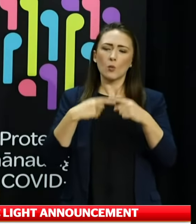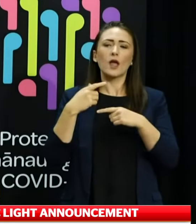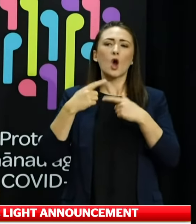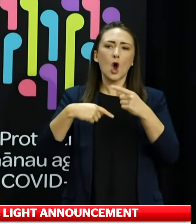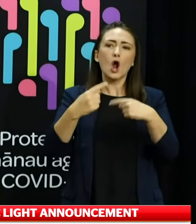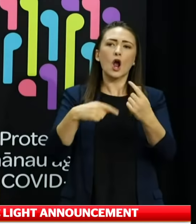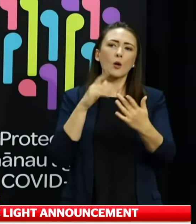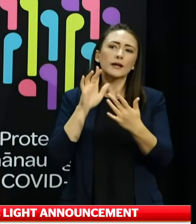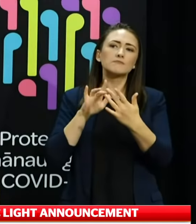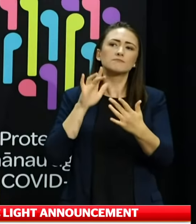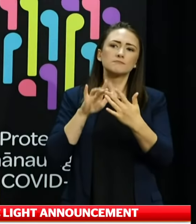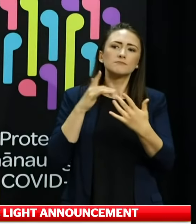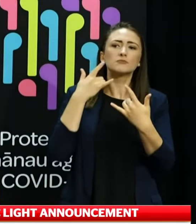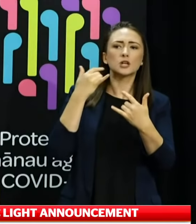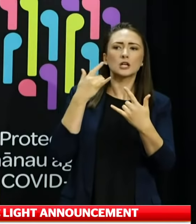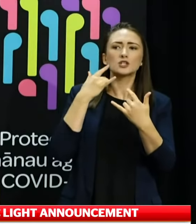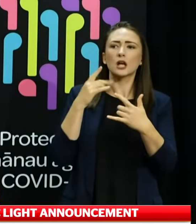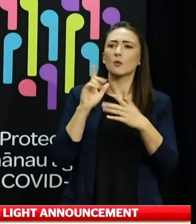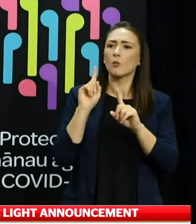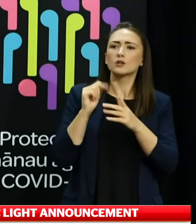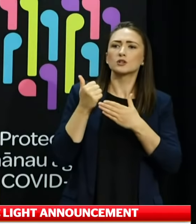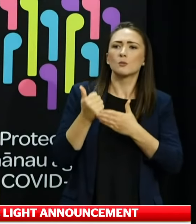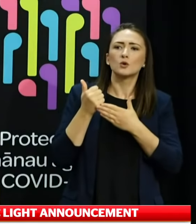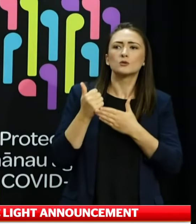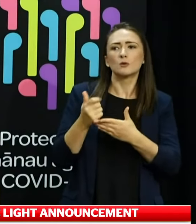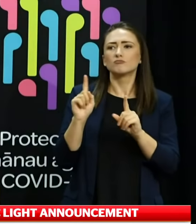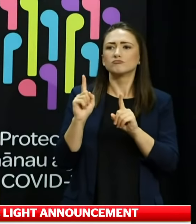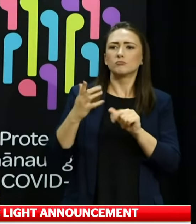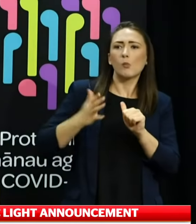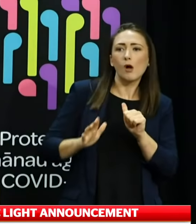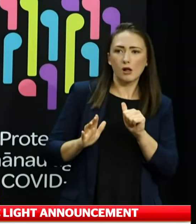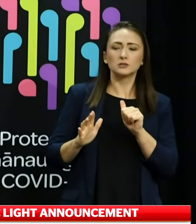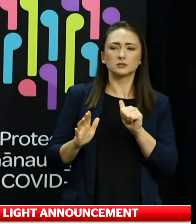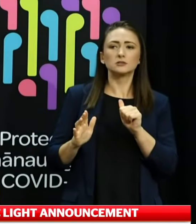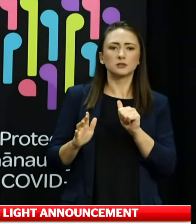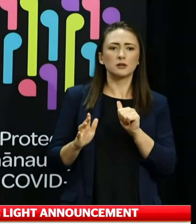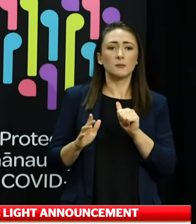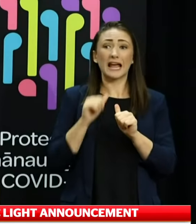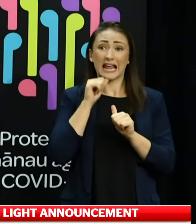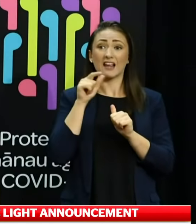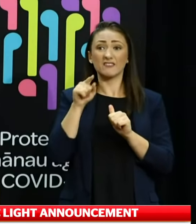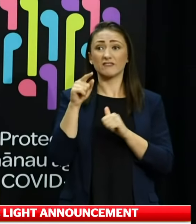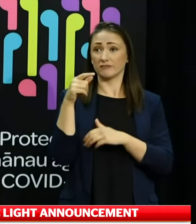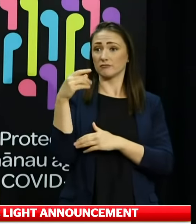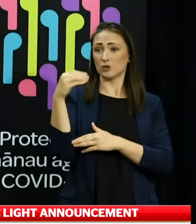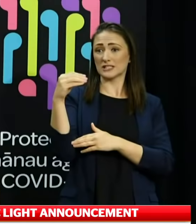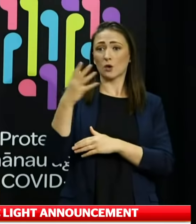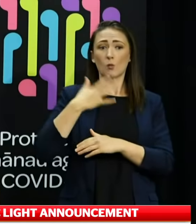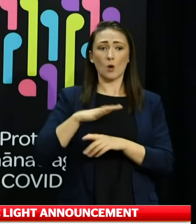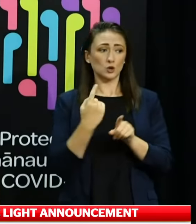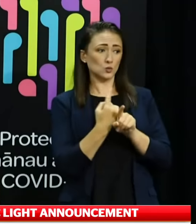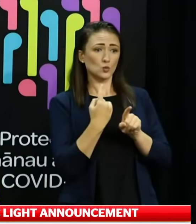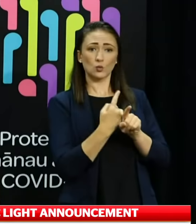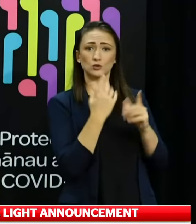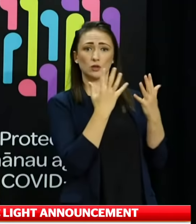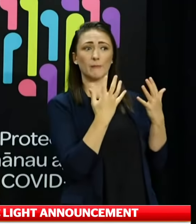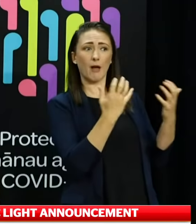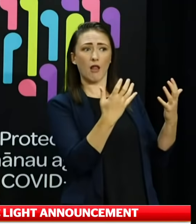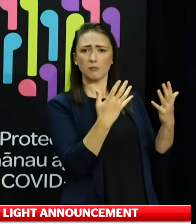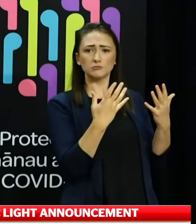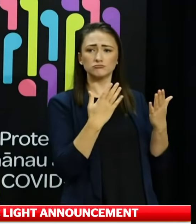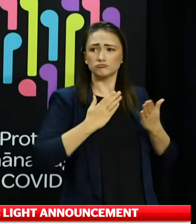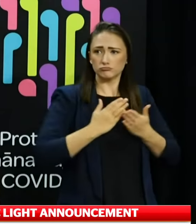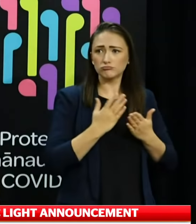certainly if the President wanted to address the New Zealand Parliament, there would be no impediment other than cross-party agreement, which I'm sure we would be